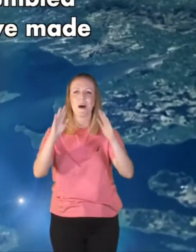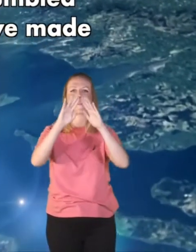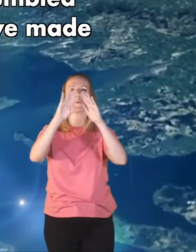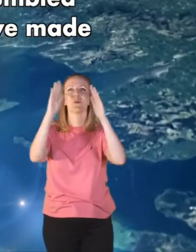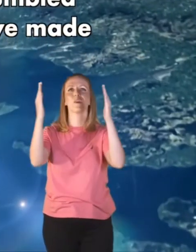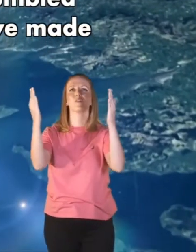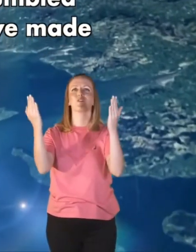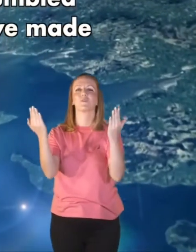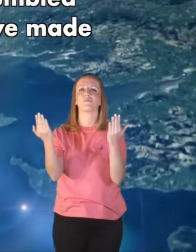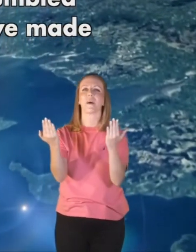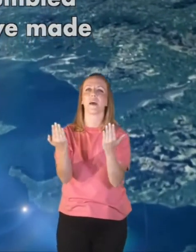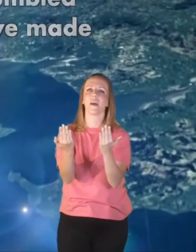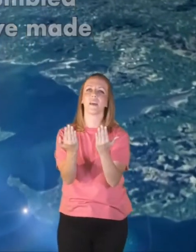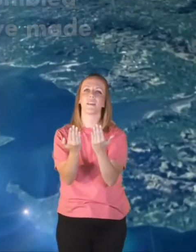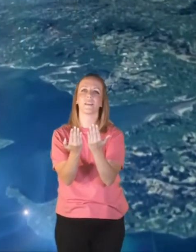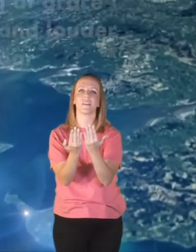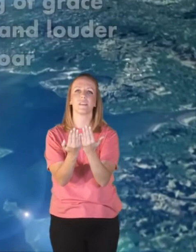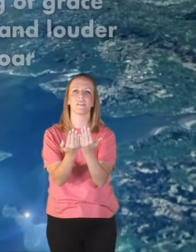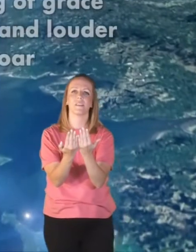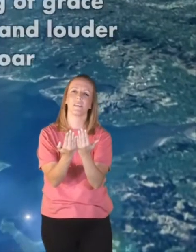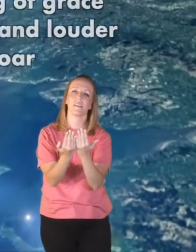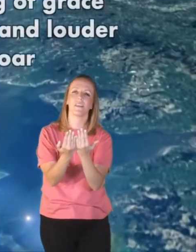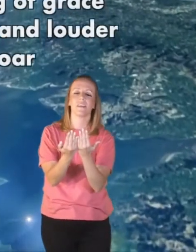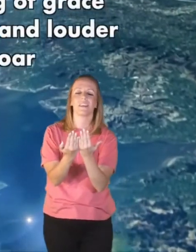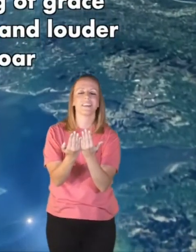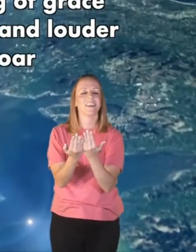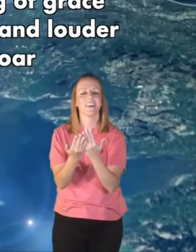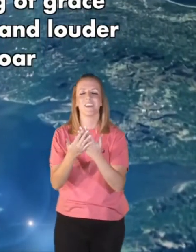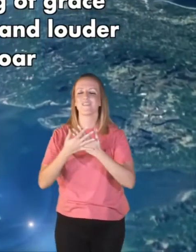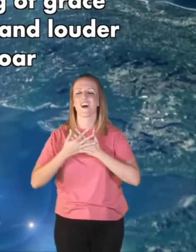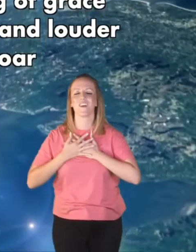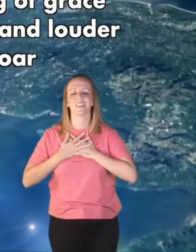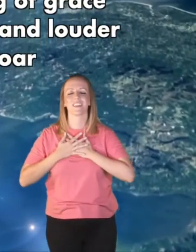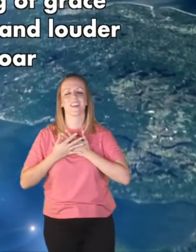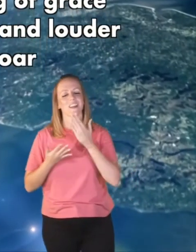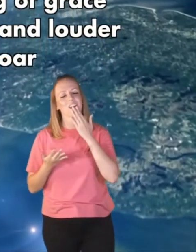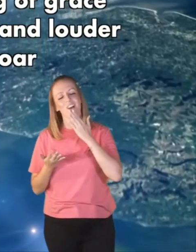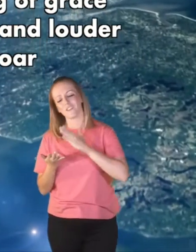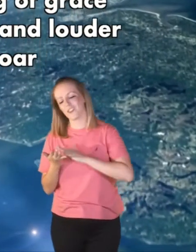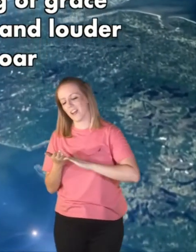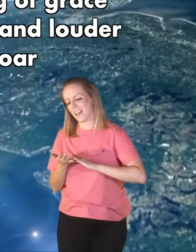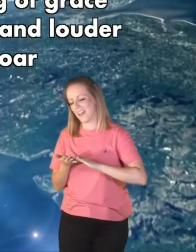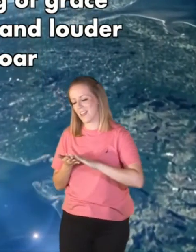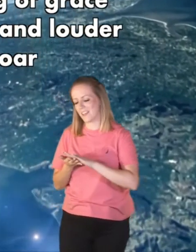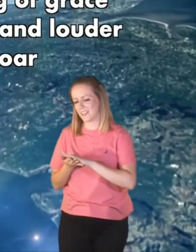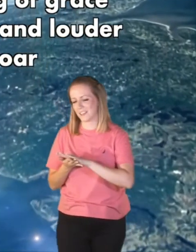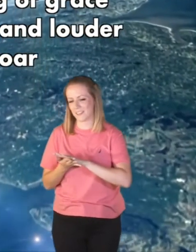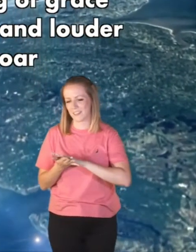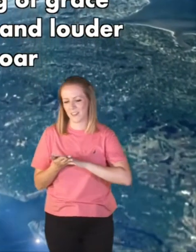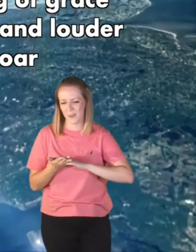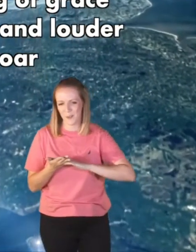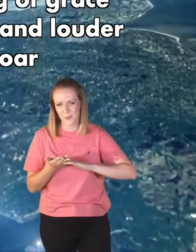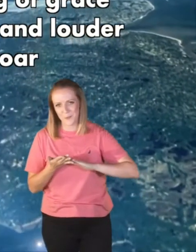Humble by the world you made, King of love, King of